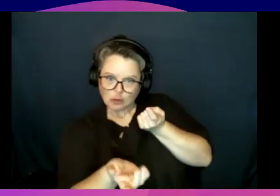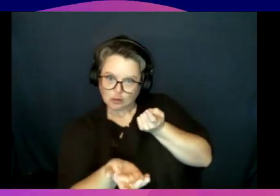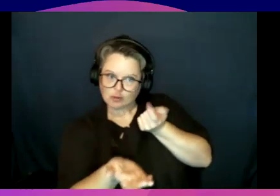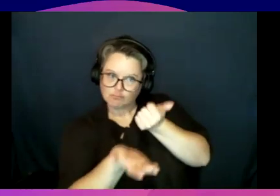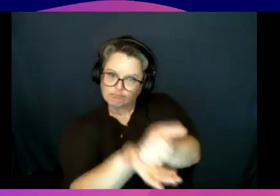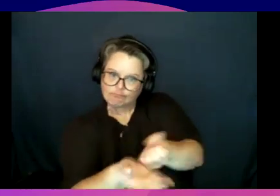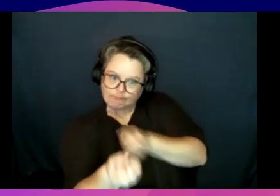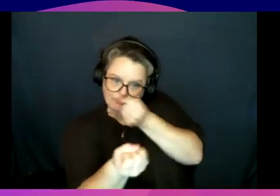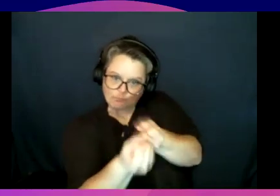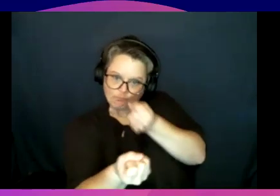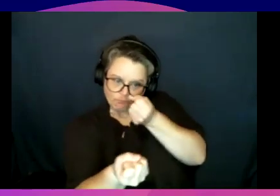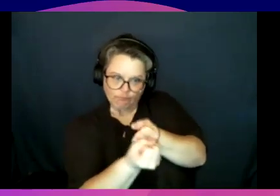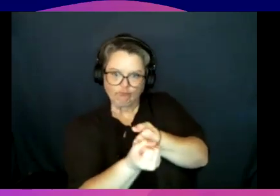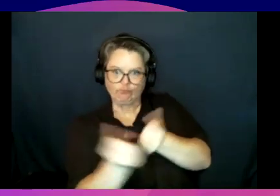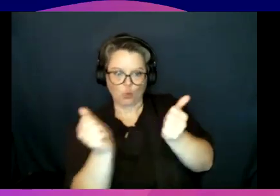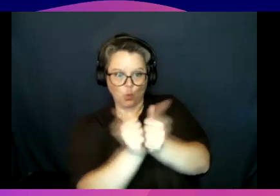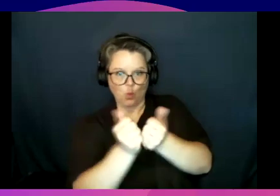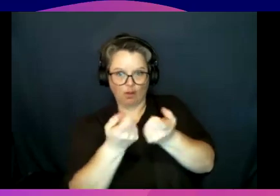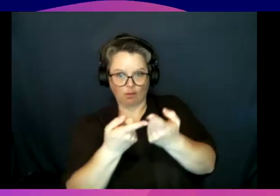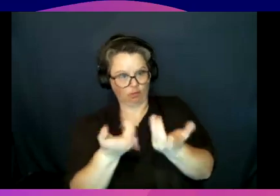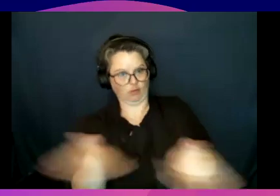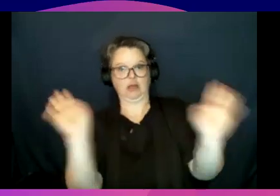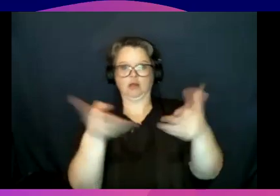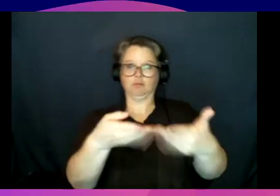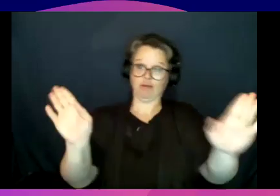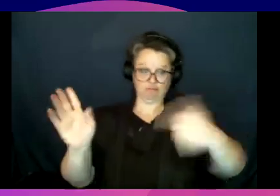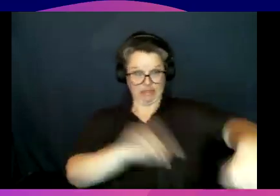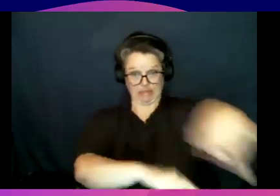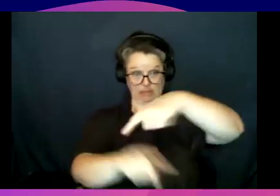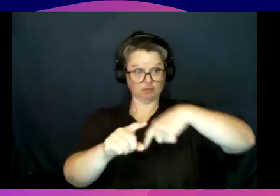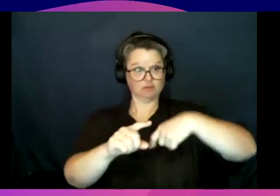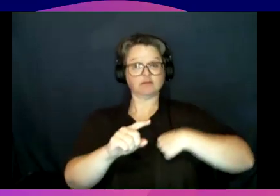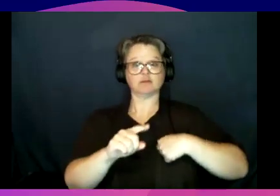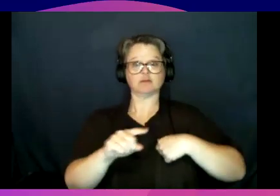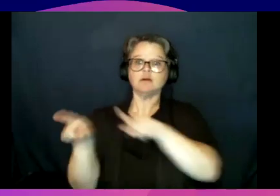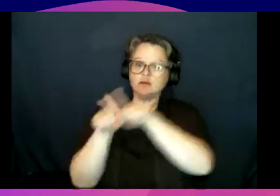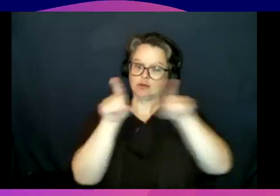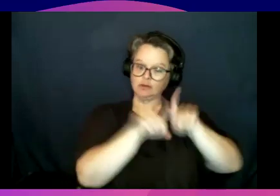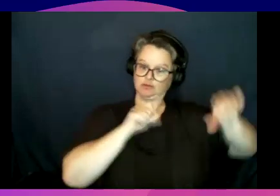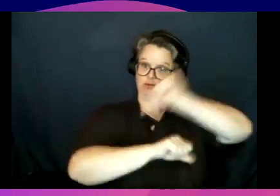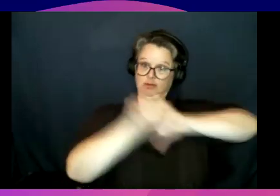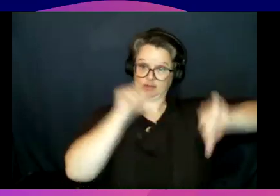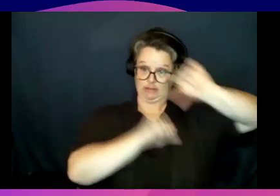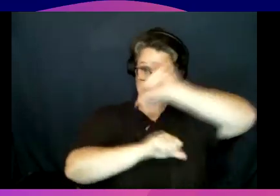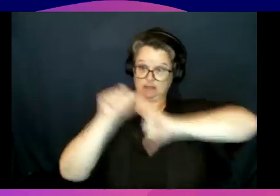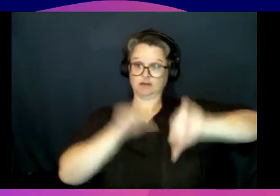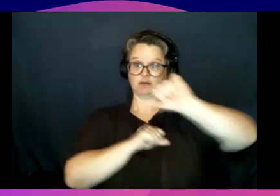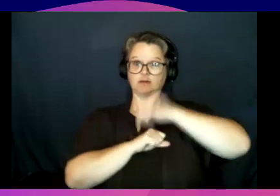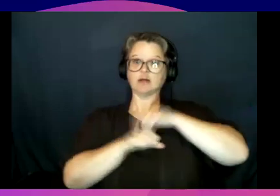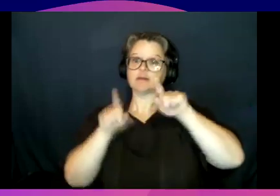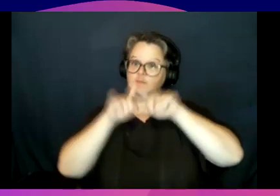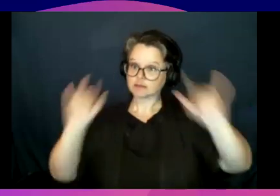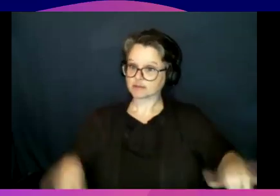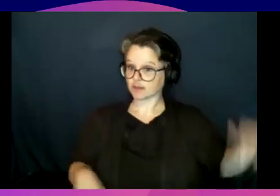also when we as an agency have created hurts or harms, either internally or towards our community. So